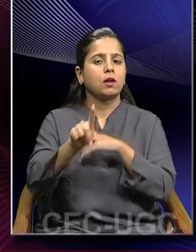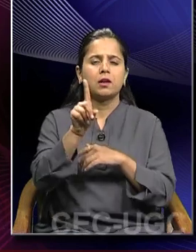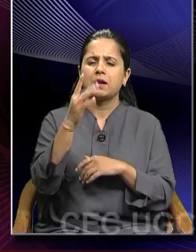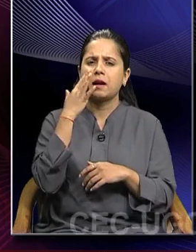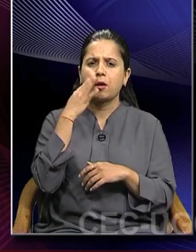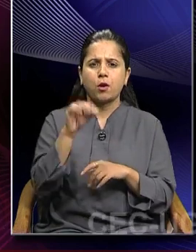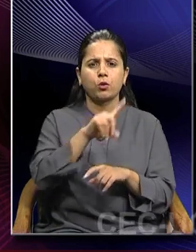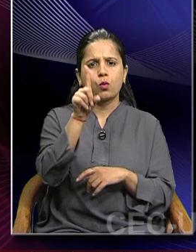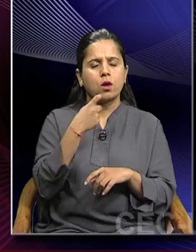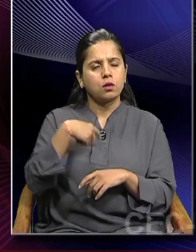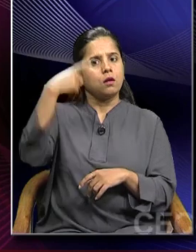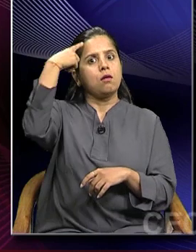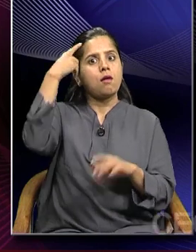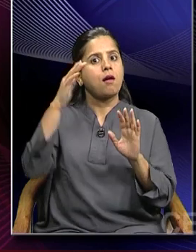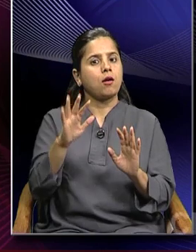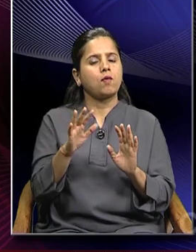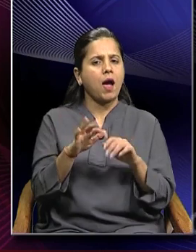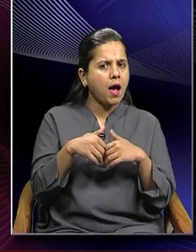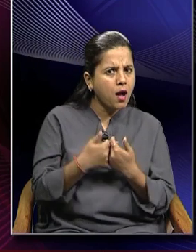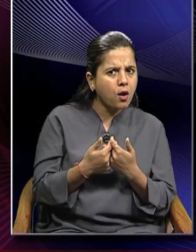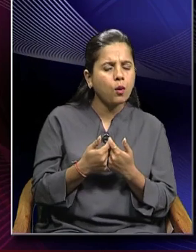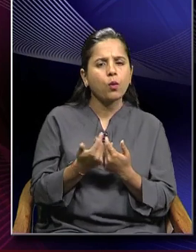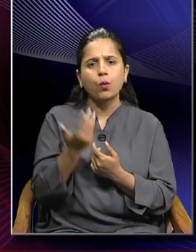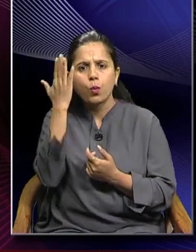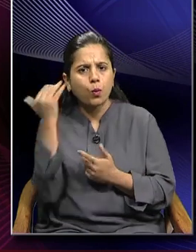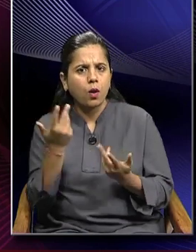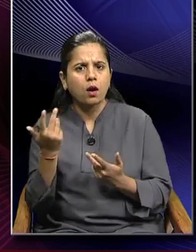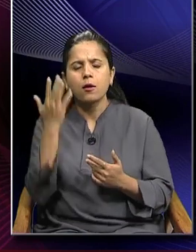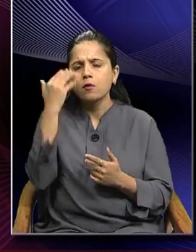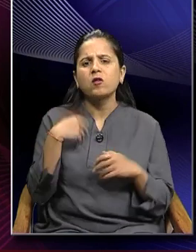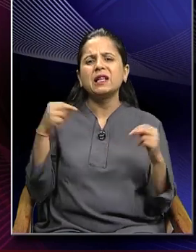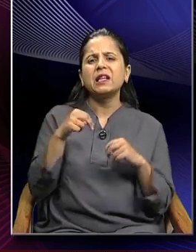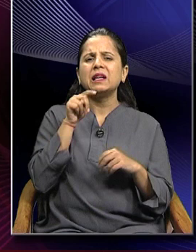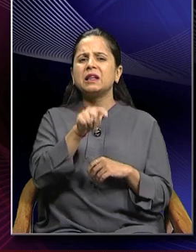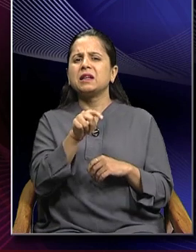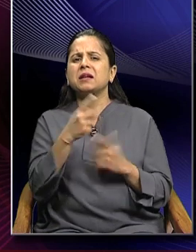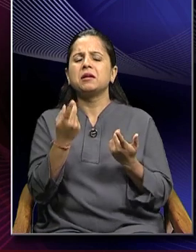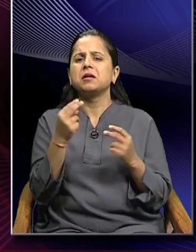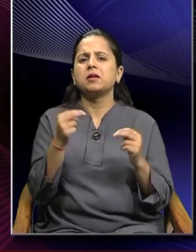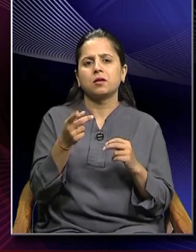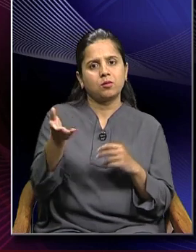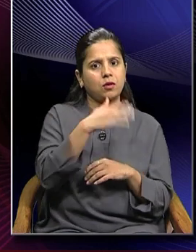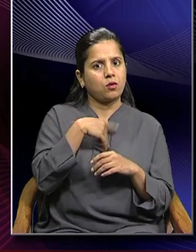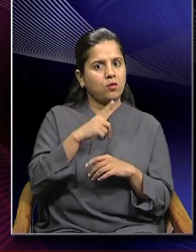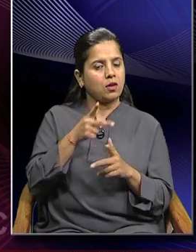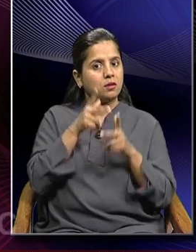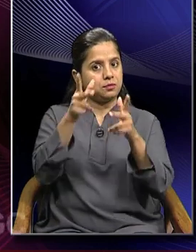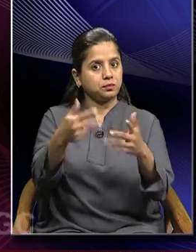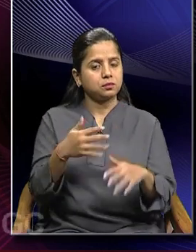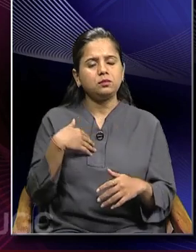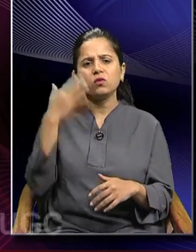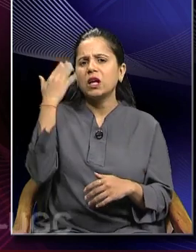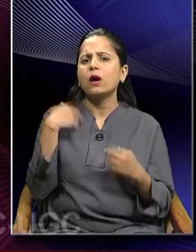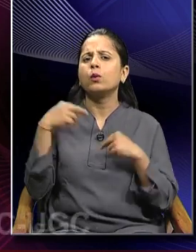question comes to us: how and why? Why do we need this kind of vision? I told you at the very outset, why do we